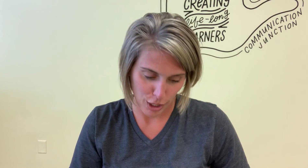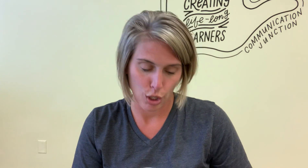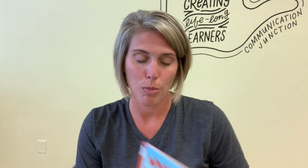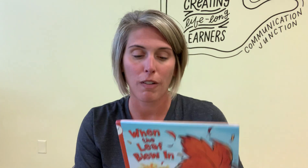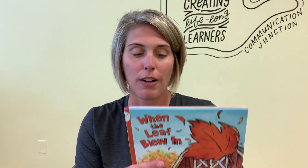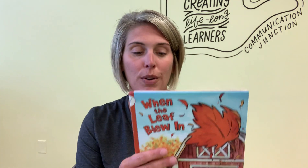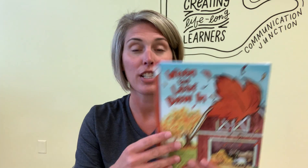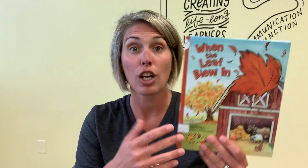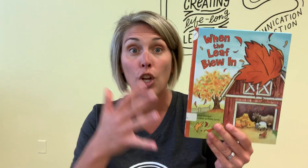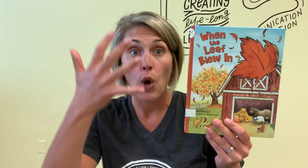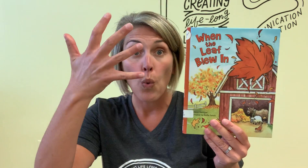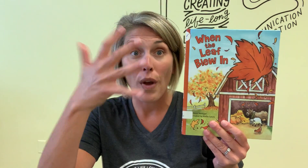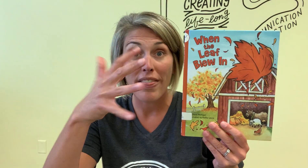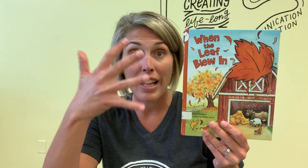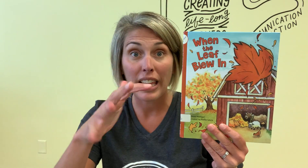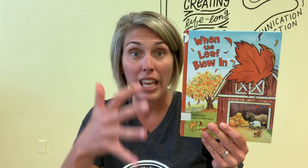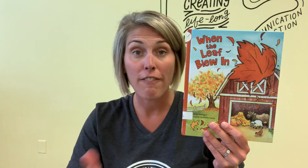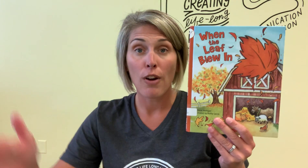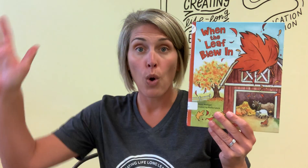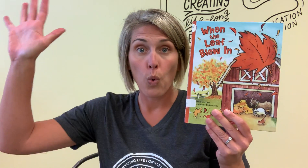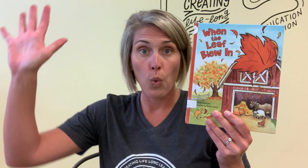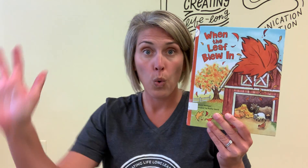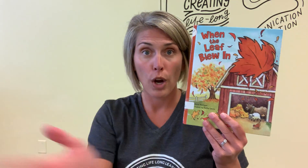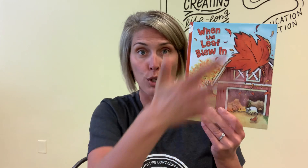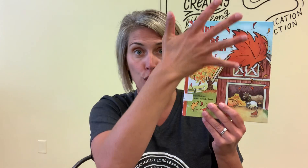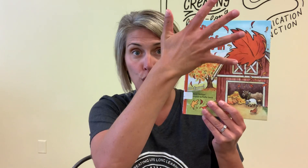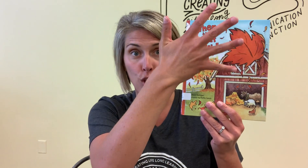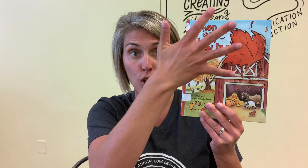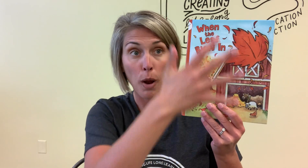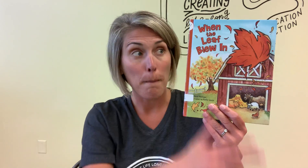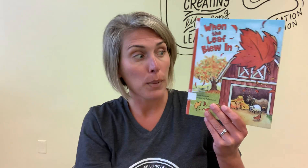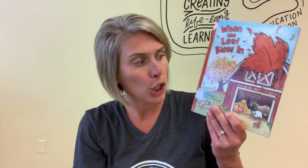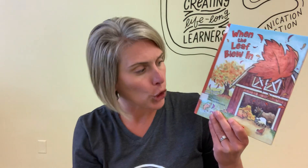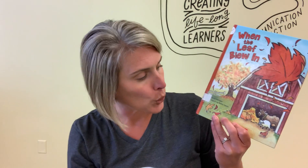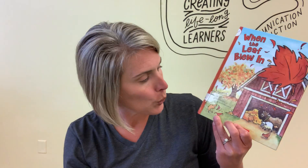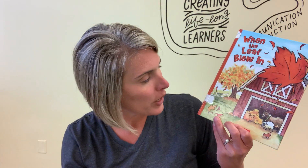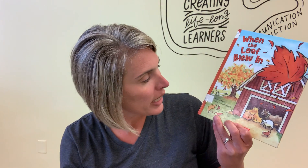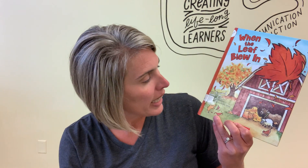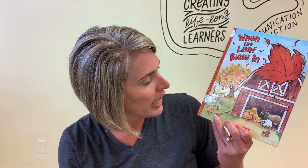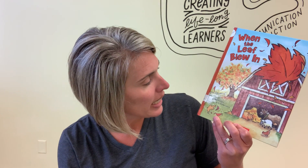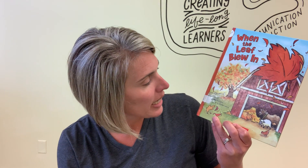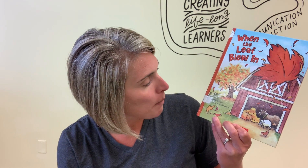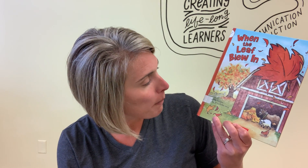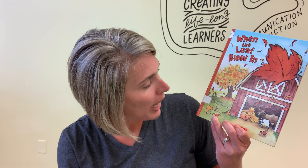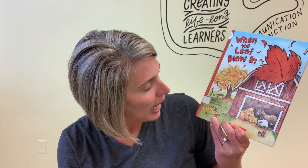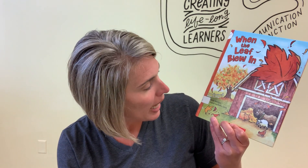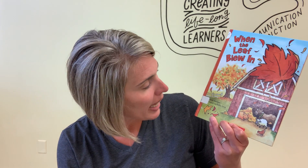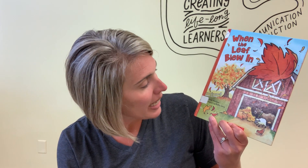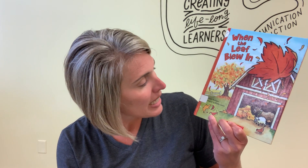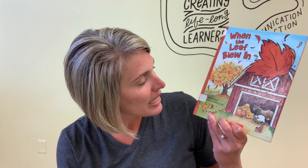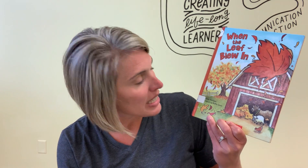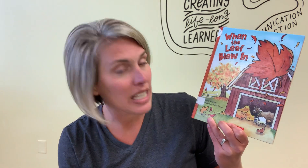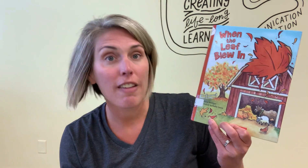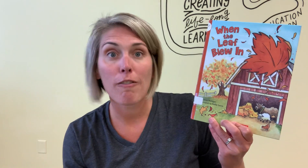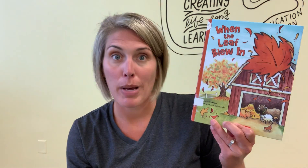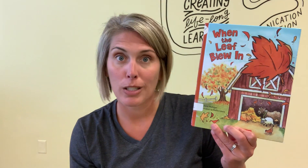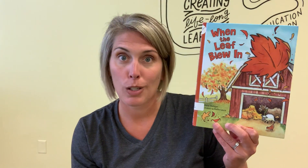super fun one. It's called When the Leaf Whoosh Blew In by Steve Metzger